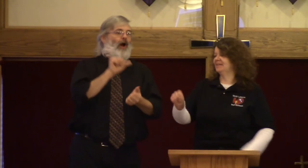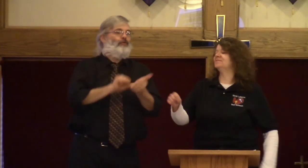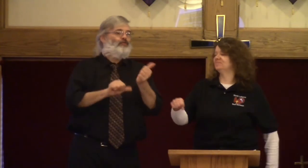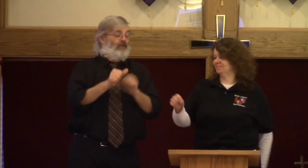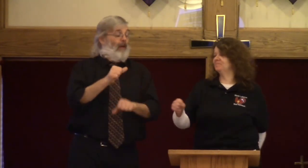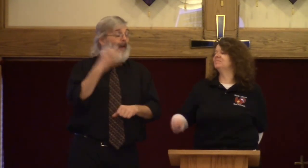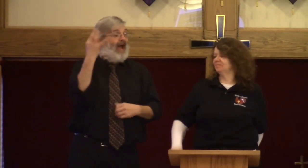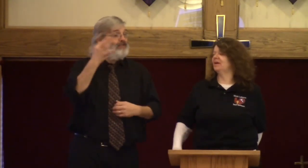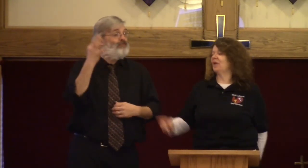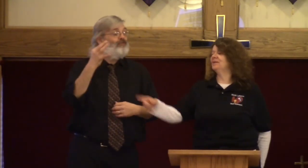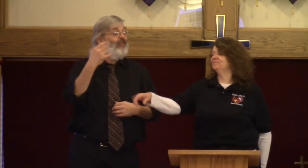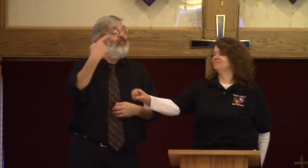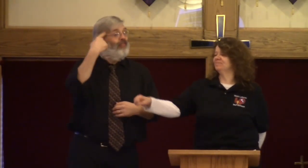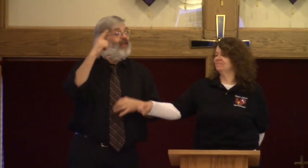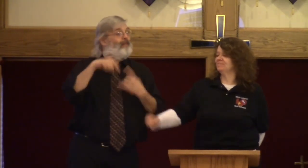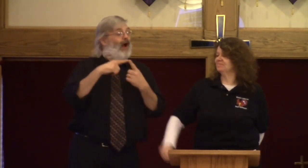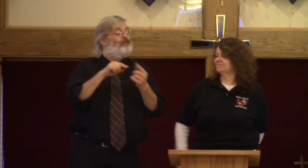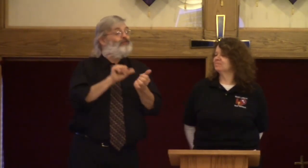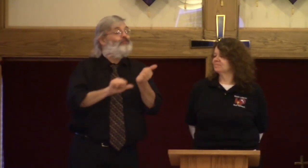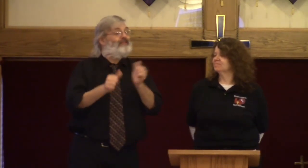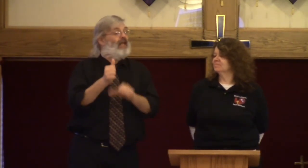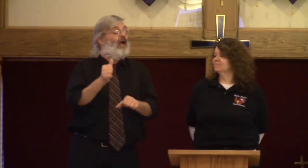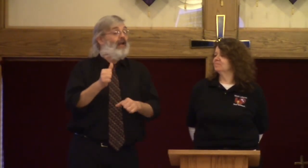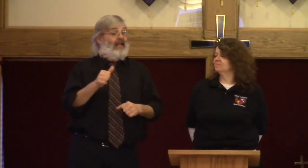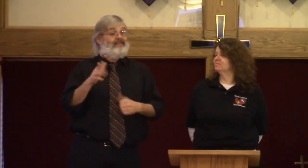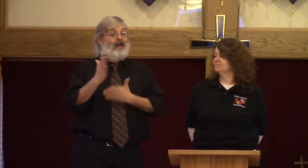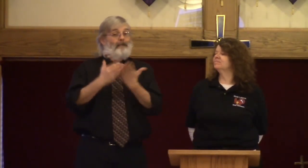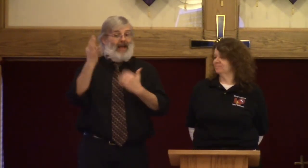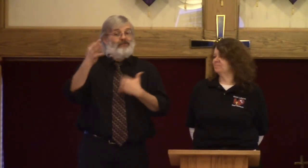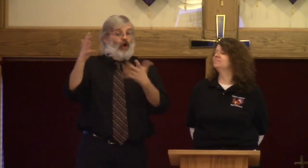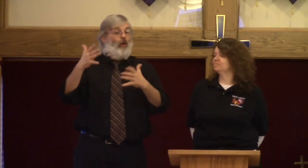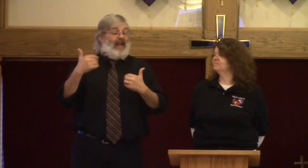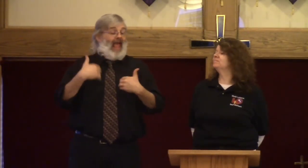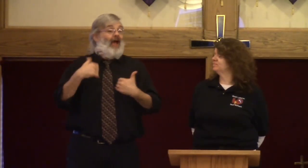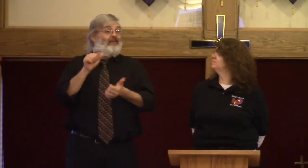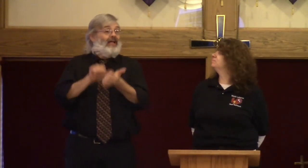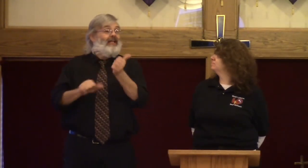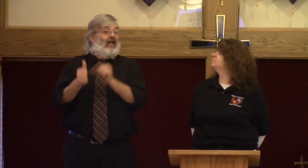Well, a lot of pastors have, because it gets the burden's too much.